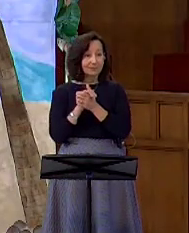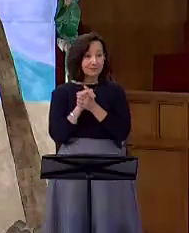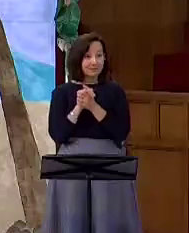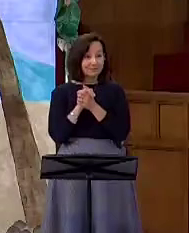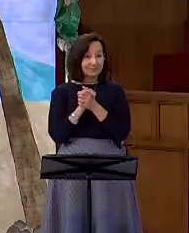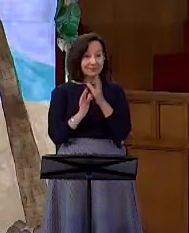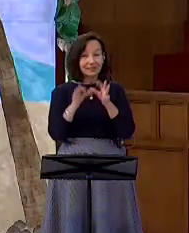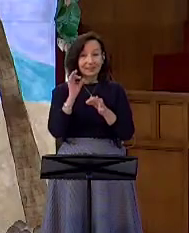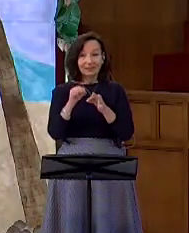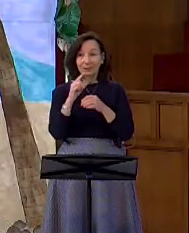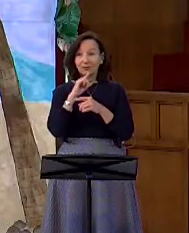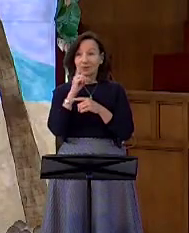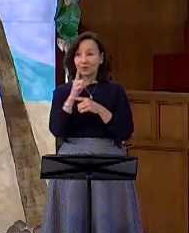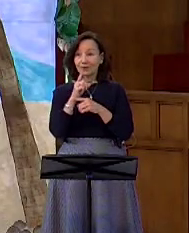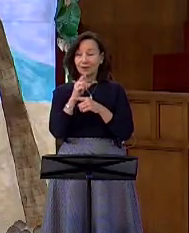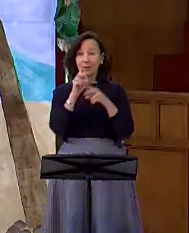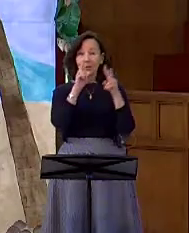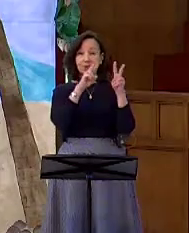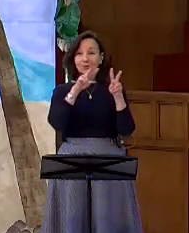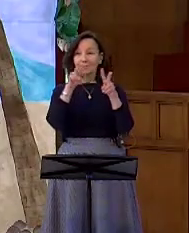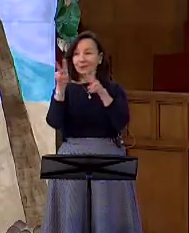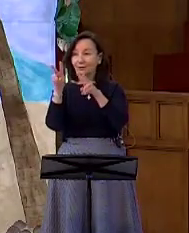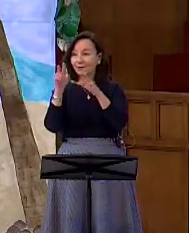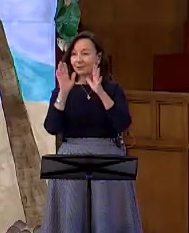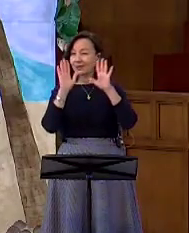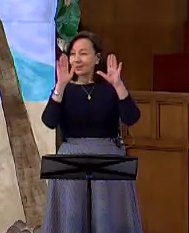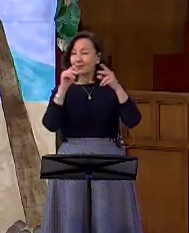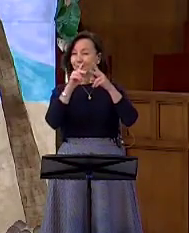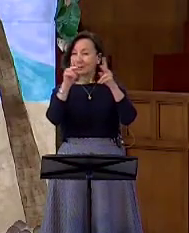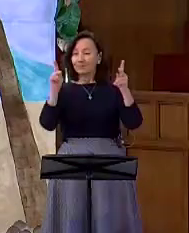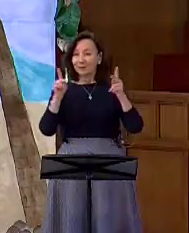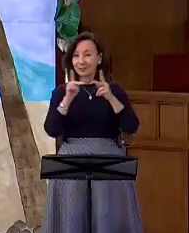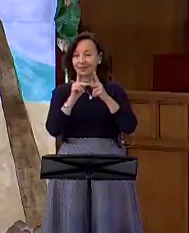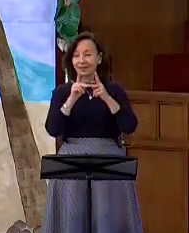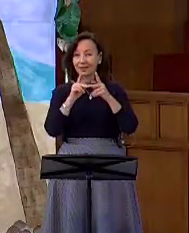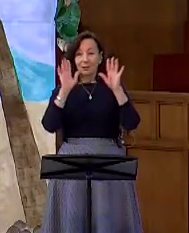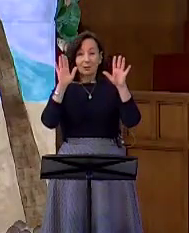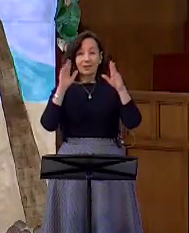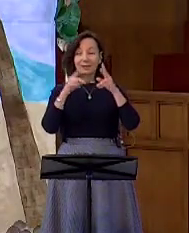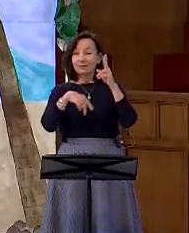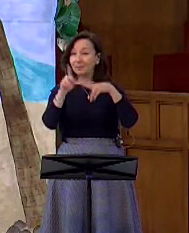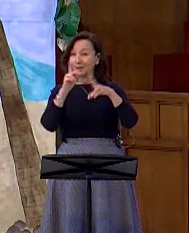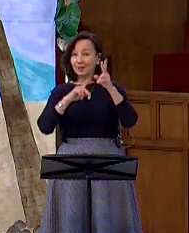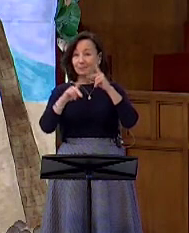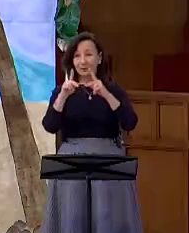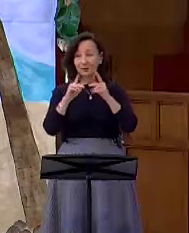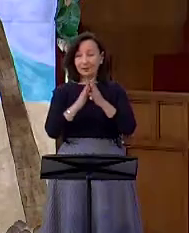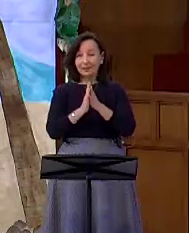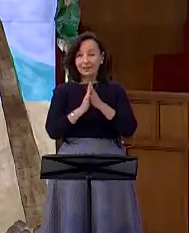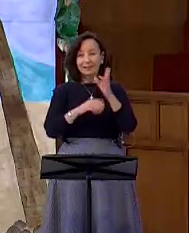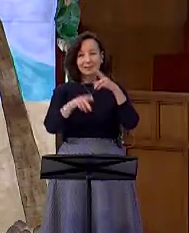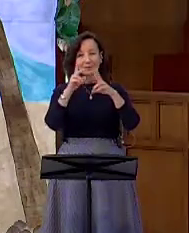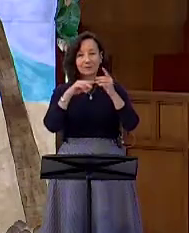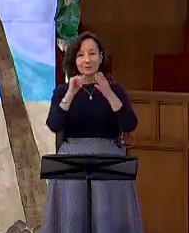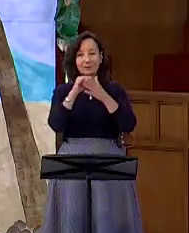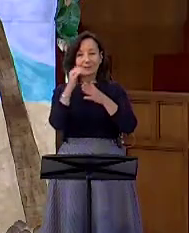If you are, look around. This is a great place. These are great people. These are people that